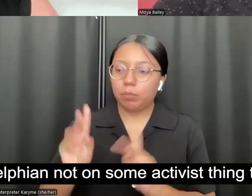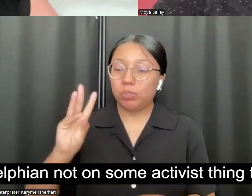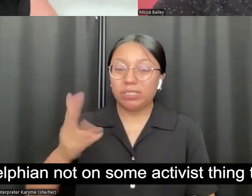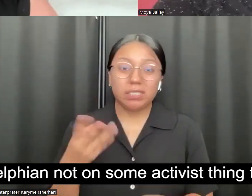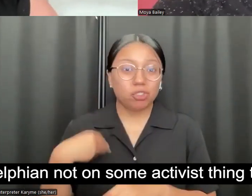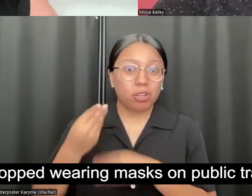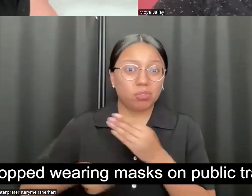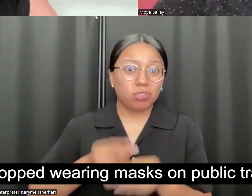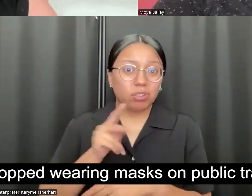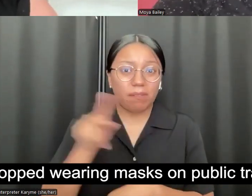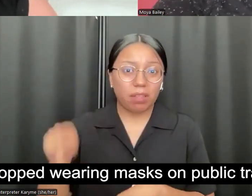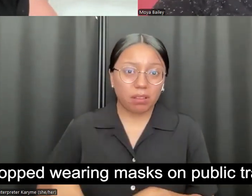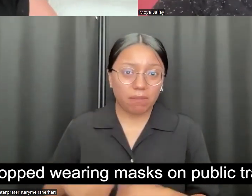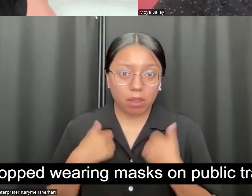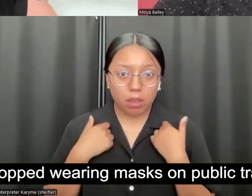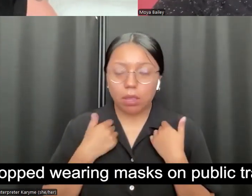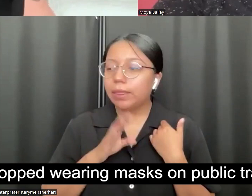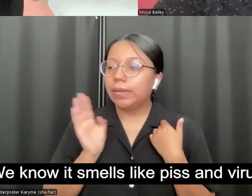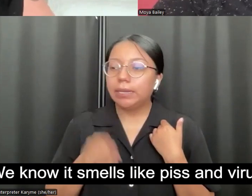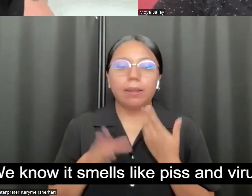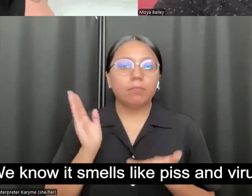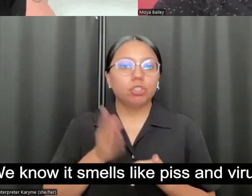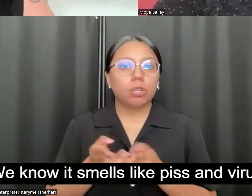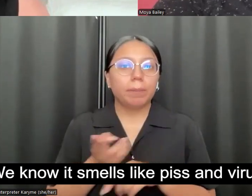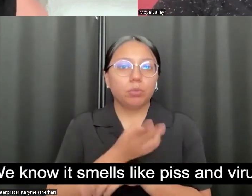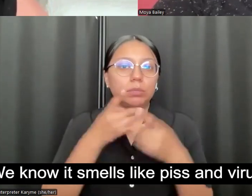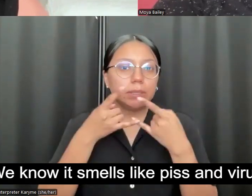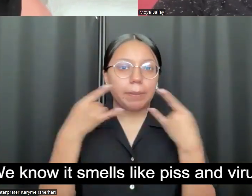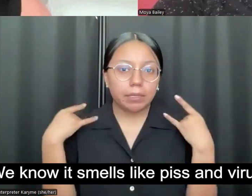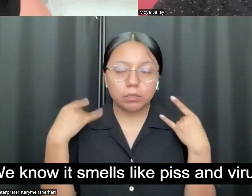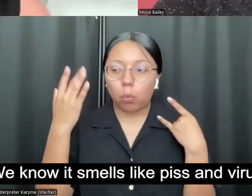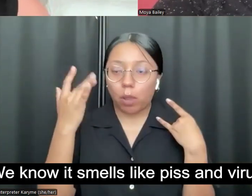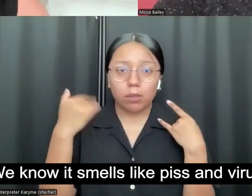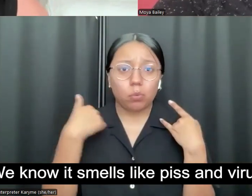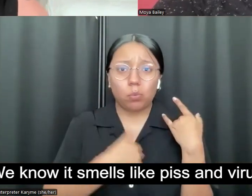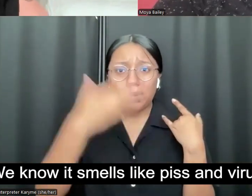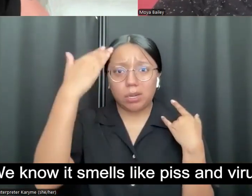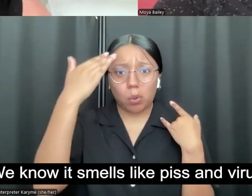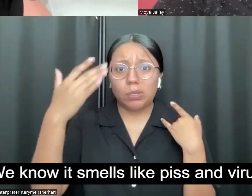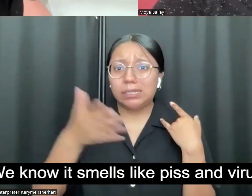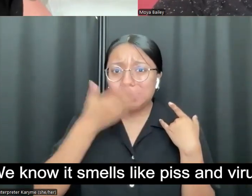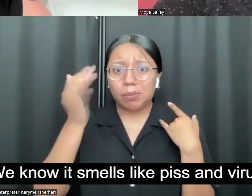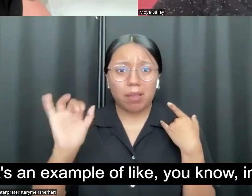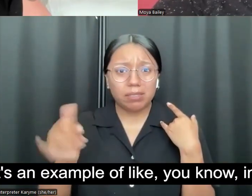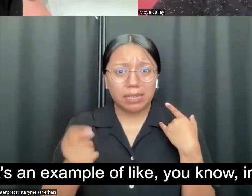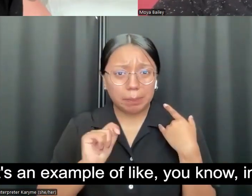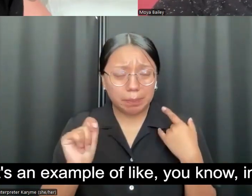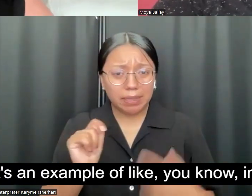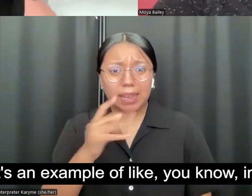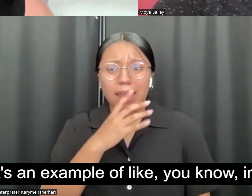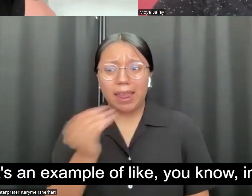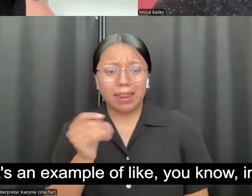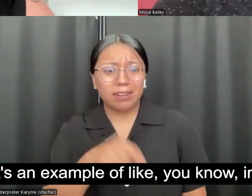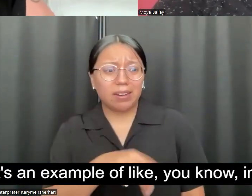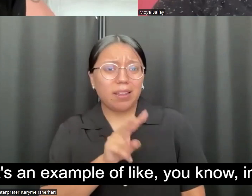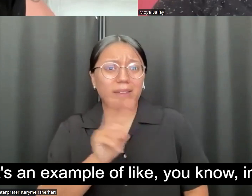they never stop wearing masks on public transit because they're like, we know it smells and we know it smells like piss and viruses. So that's